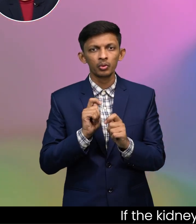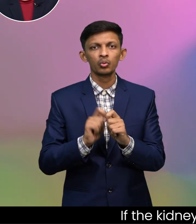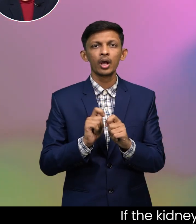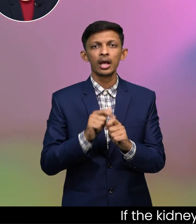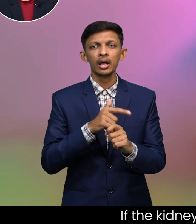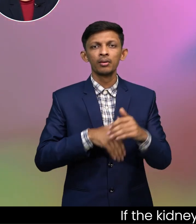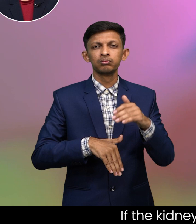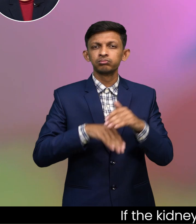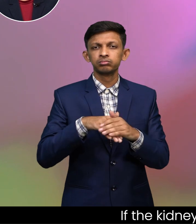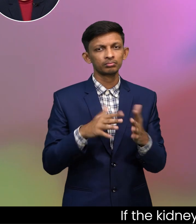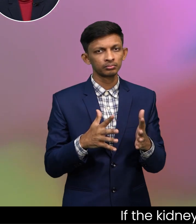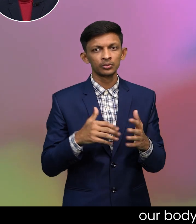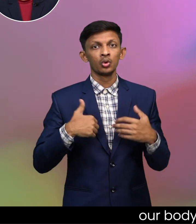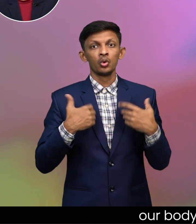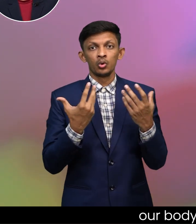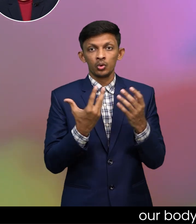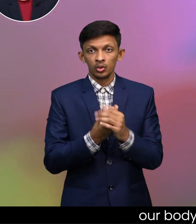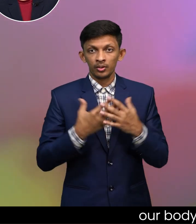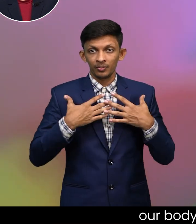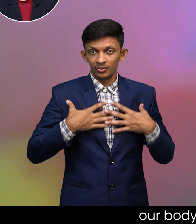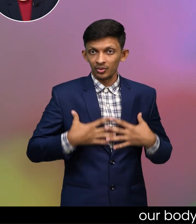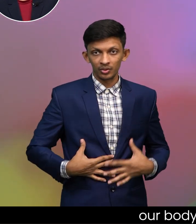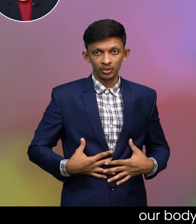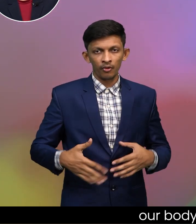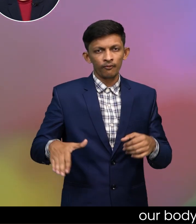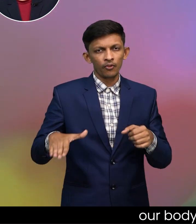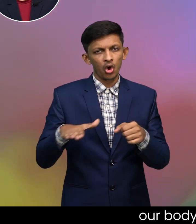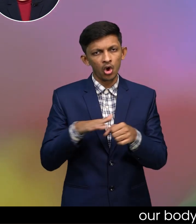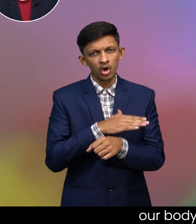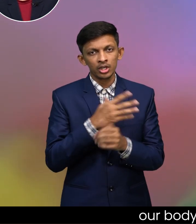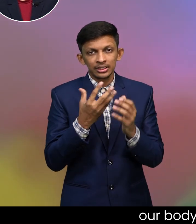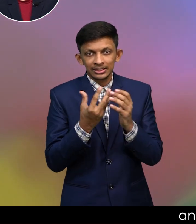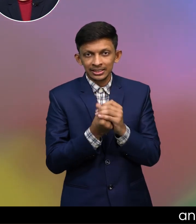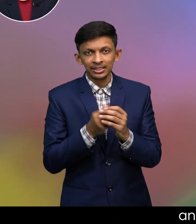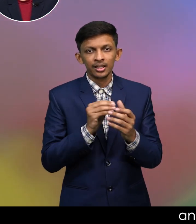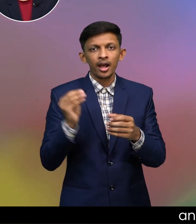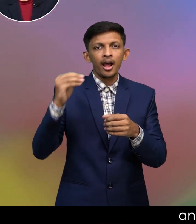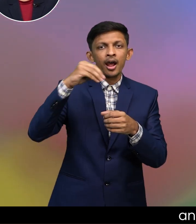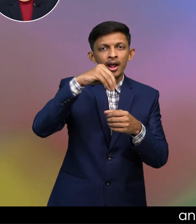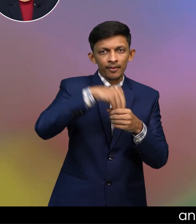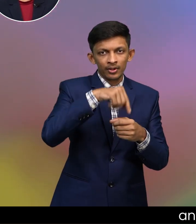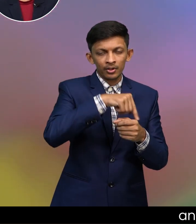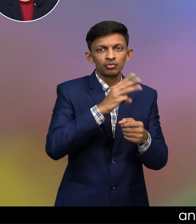What happens if both kidneys fail completely?